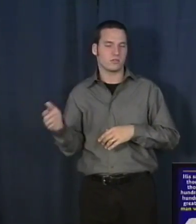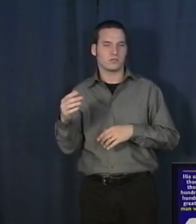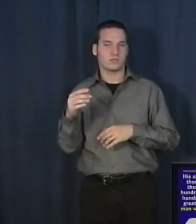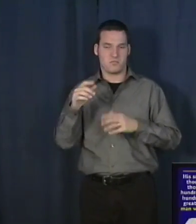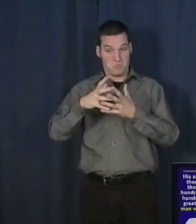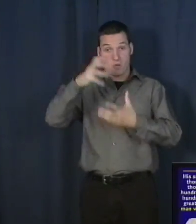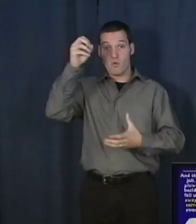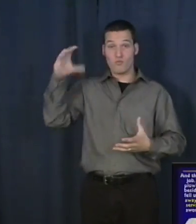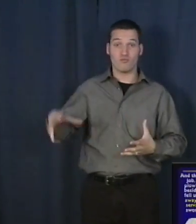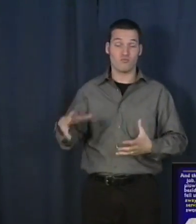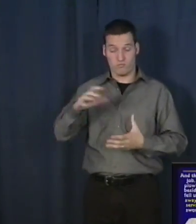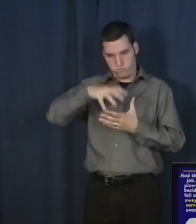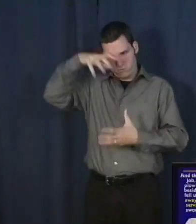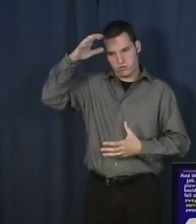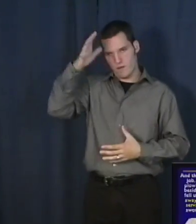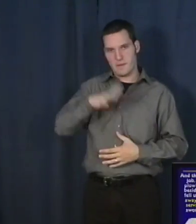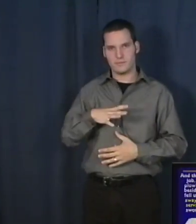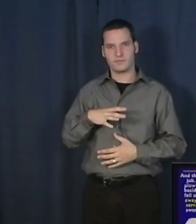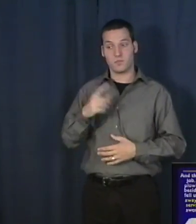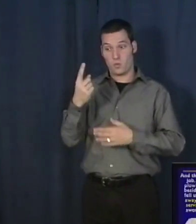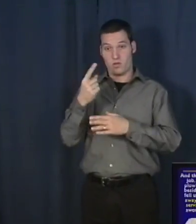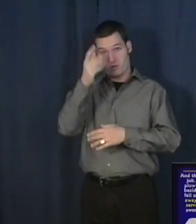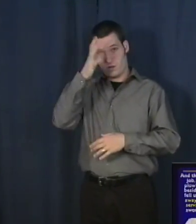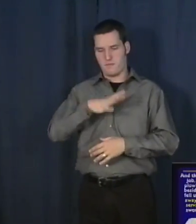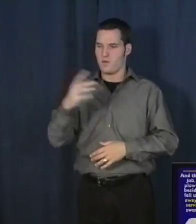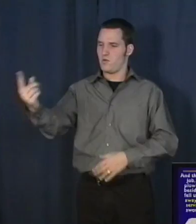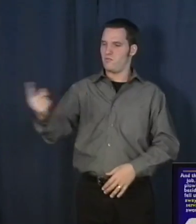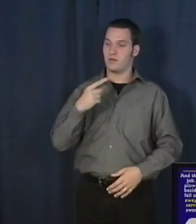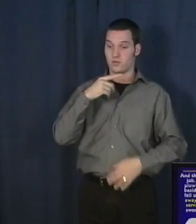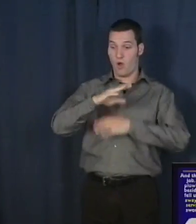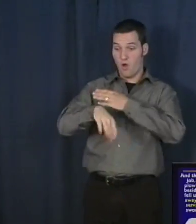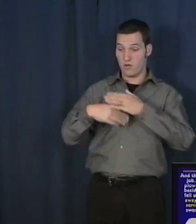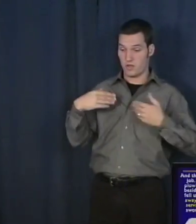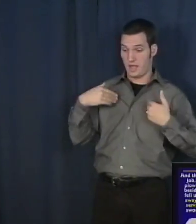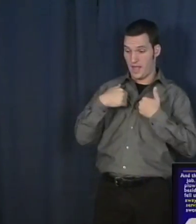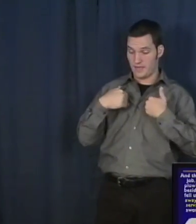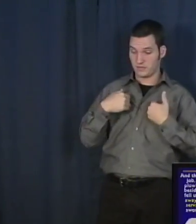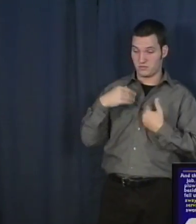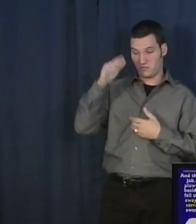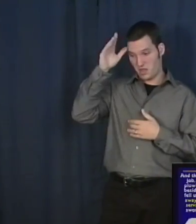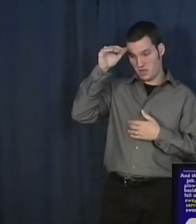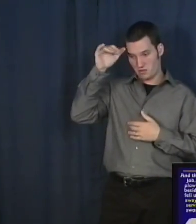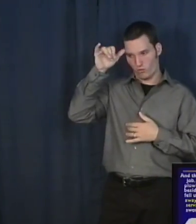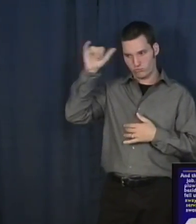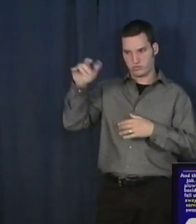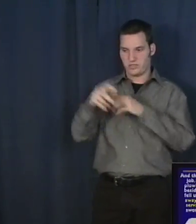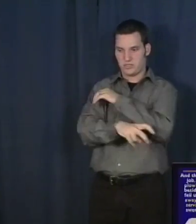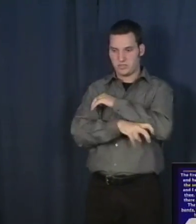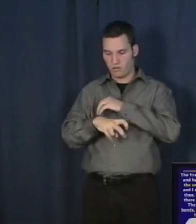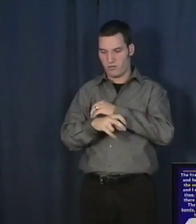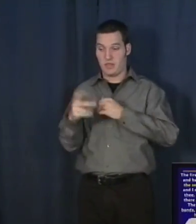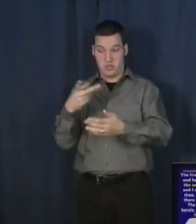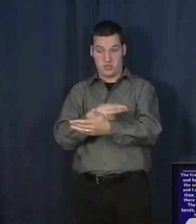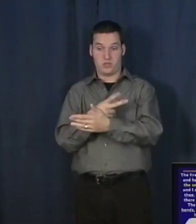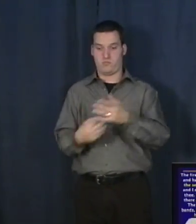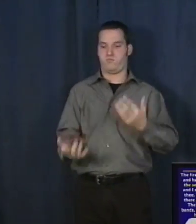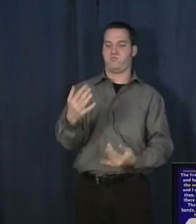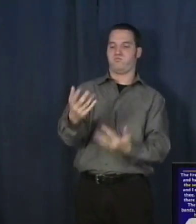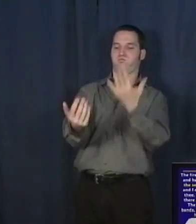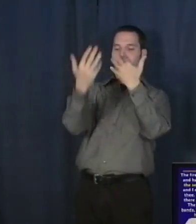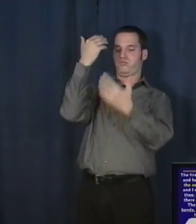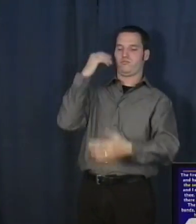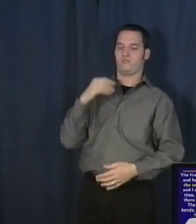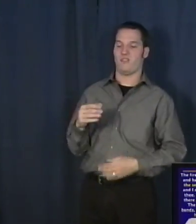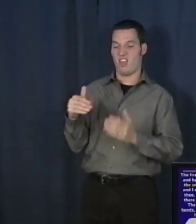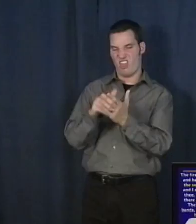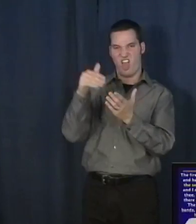one day the messenger came and said, Job, I got some bad news. The oxen and asses got stolen and your servants were killed. Oh, and Job, by the way, the sheep all burned